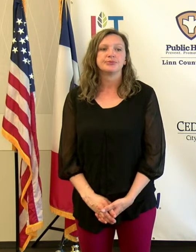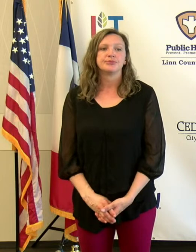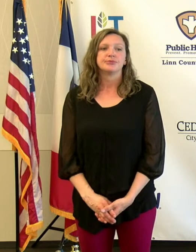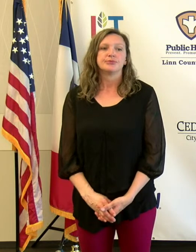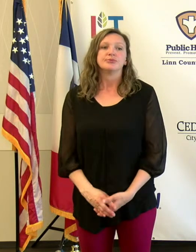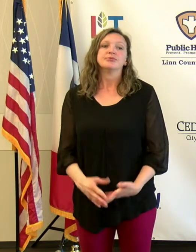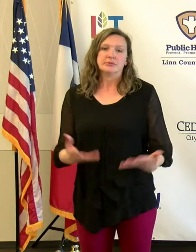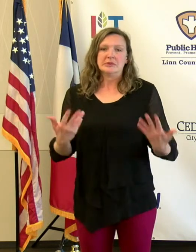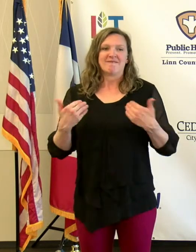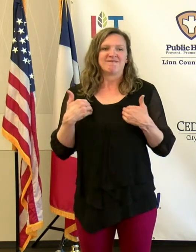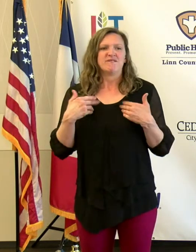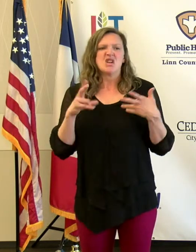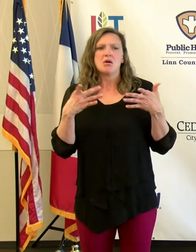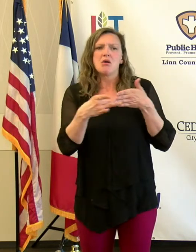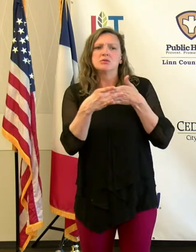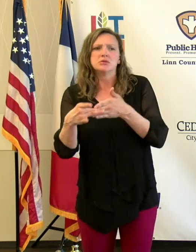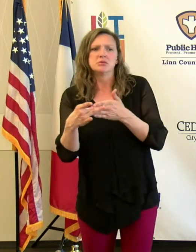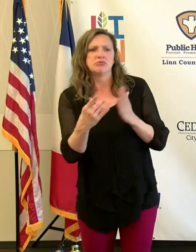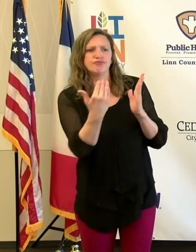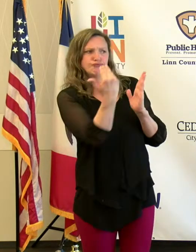Grant Wood AEA and across the